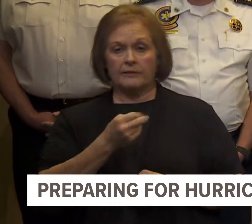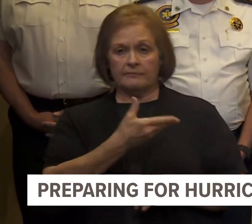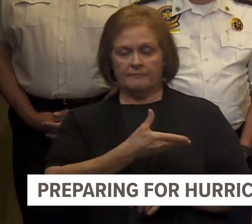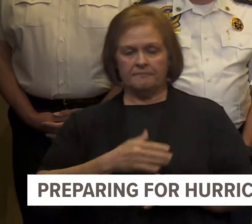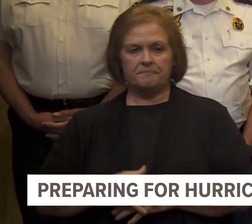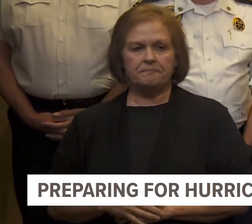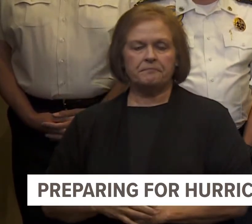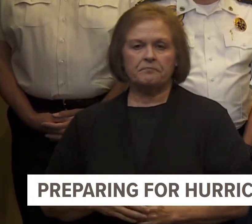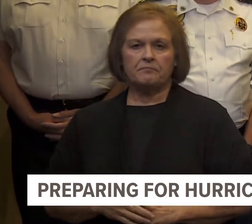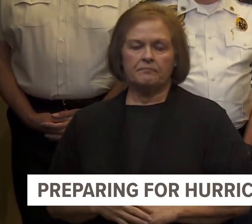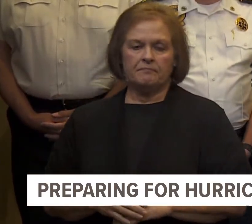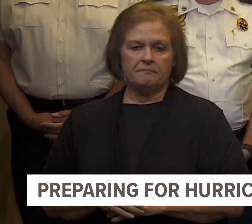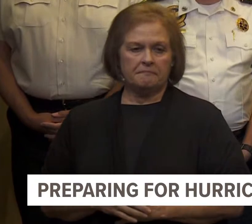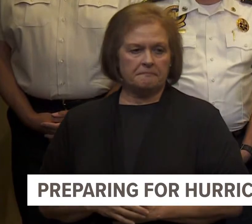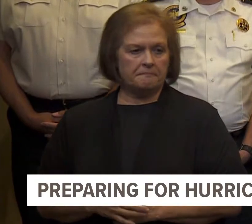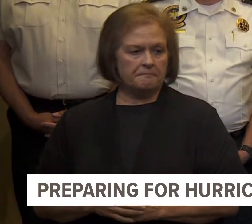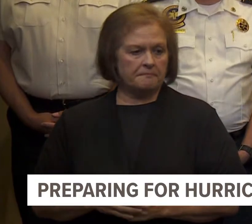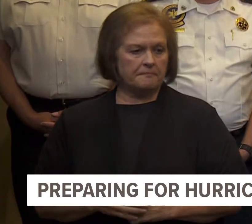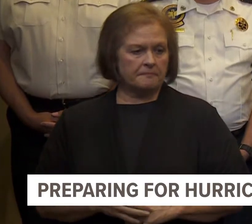All right.